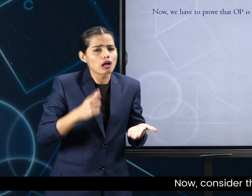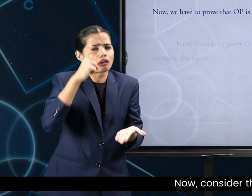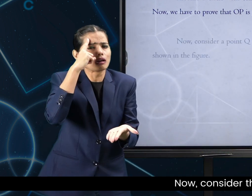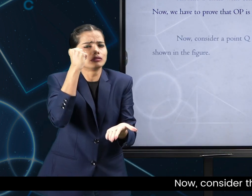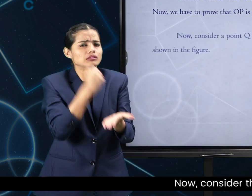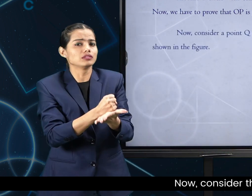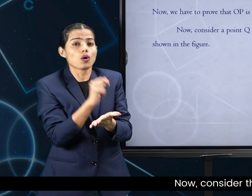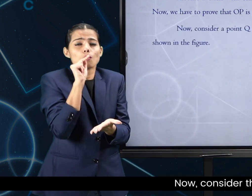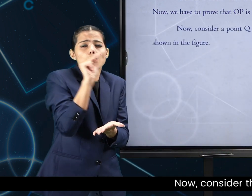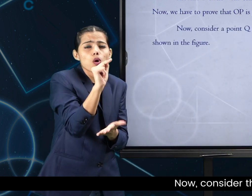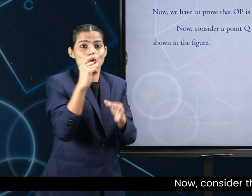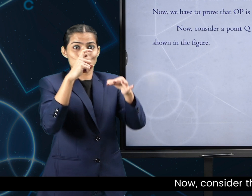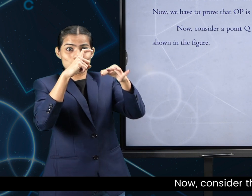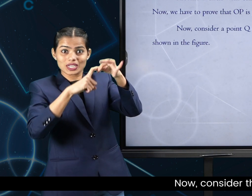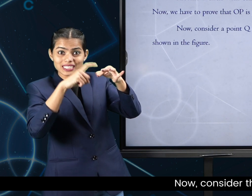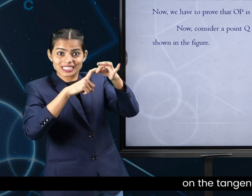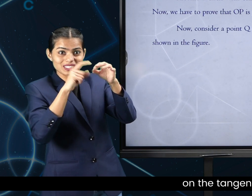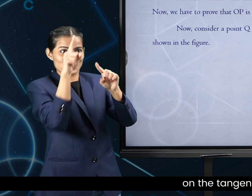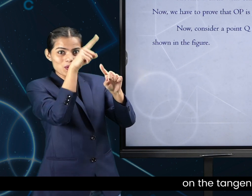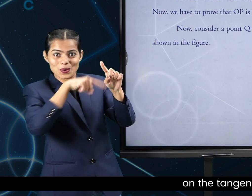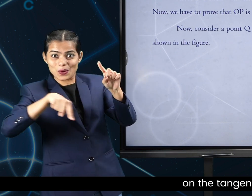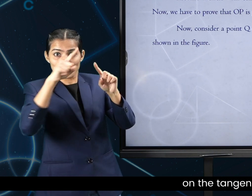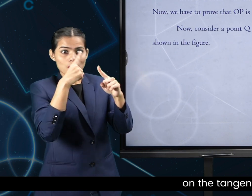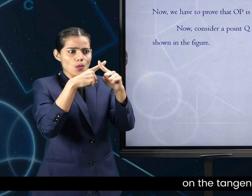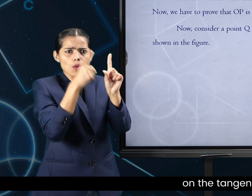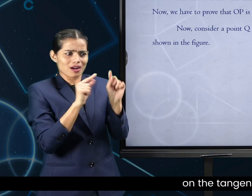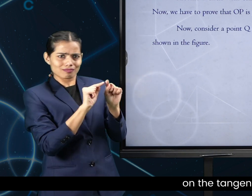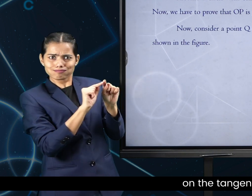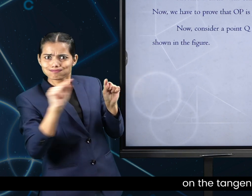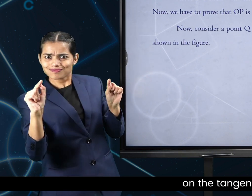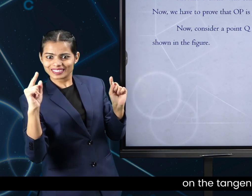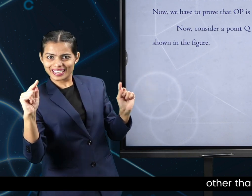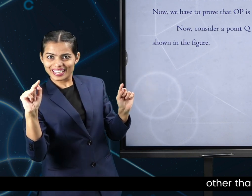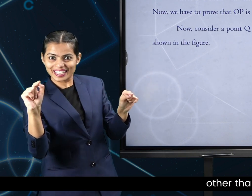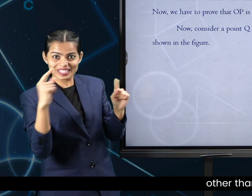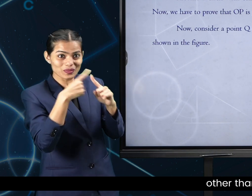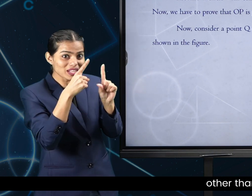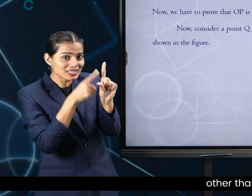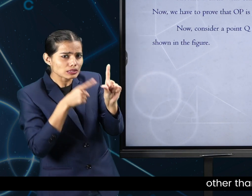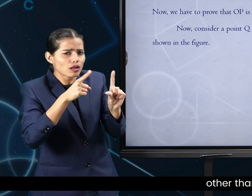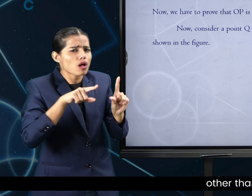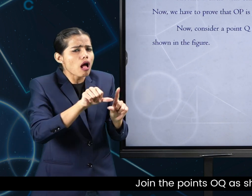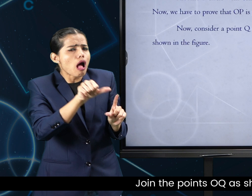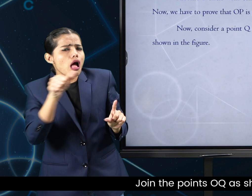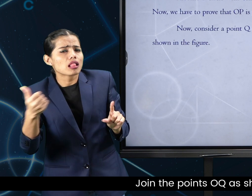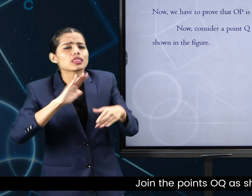Now, consider a point Q on the tangent line XY other than P. Join the